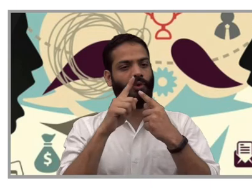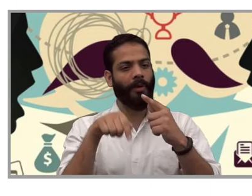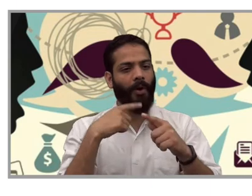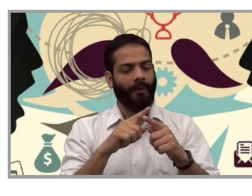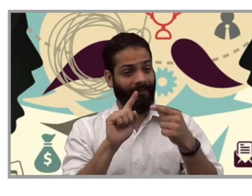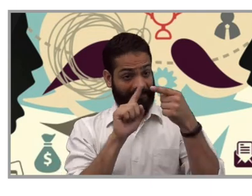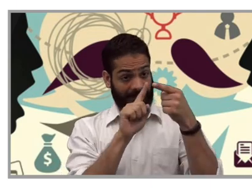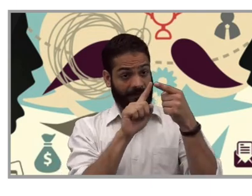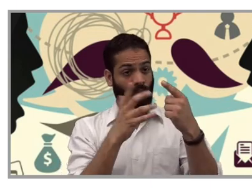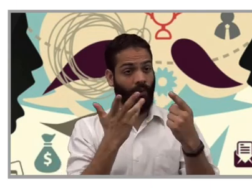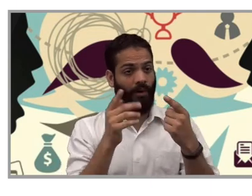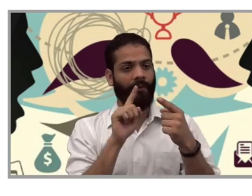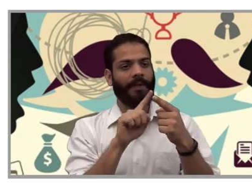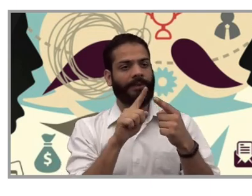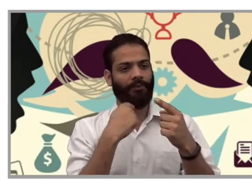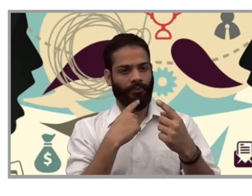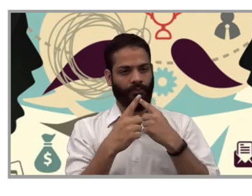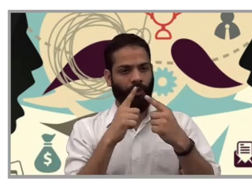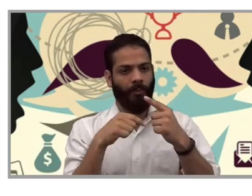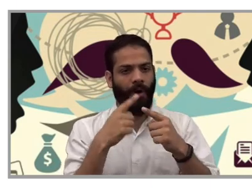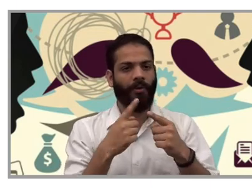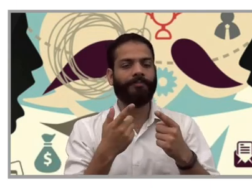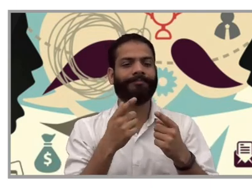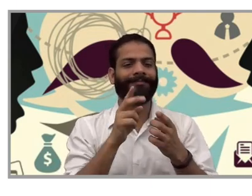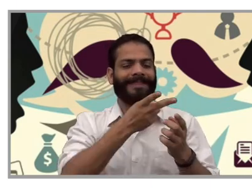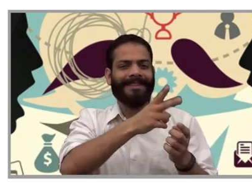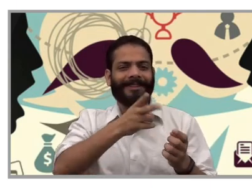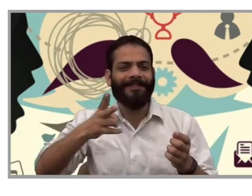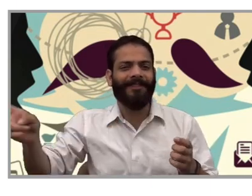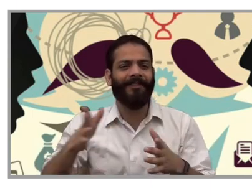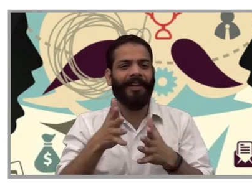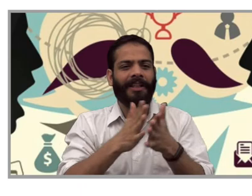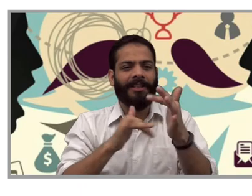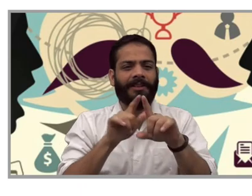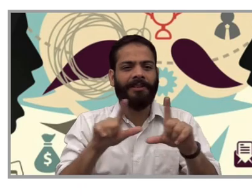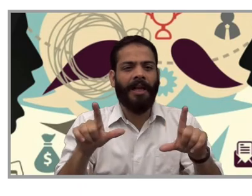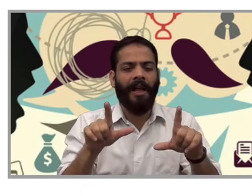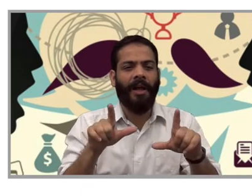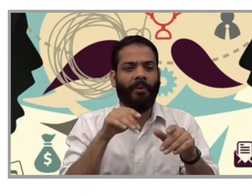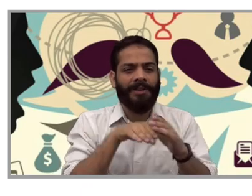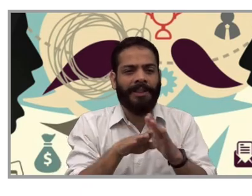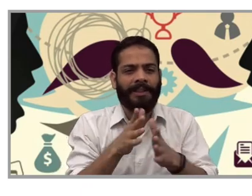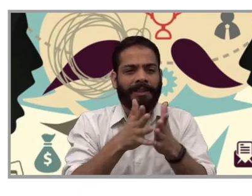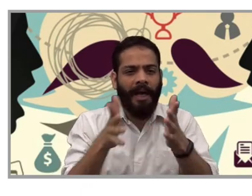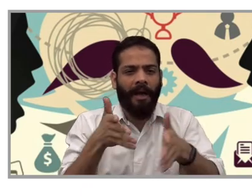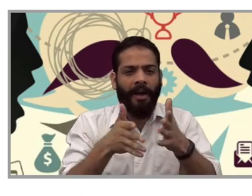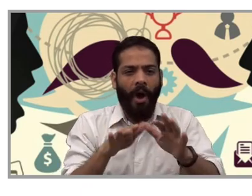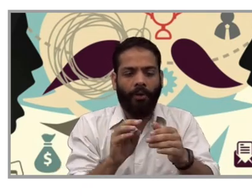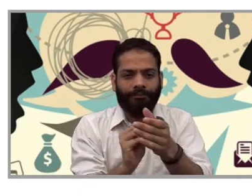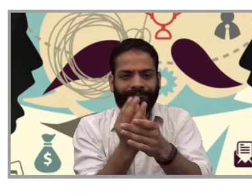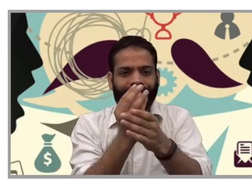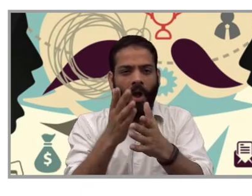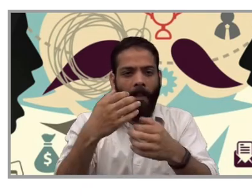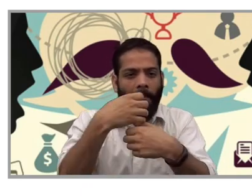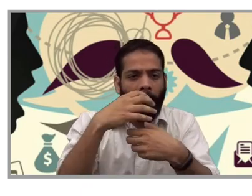In this unit we'll first consider the various sign formation processes in Indian Sign Language